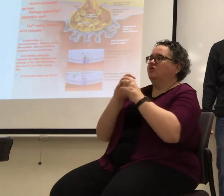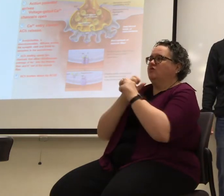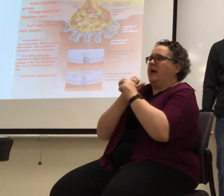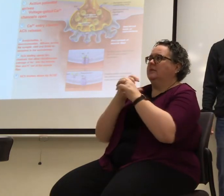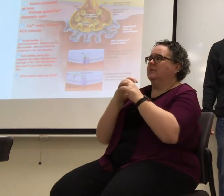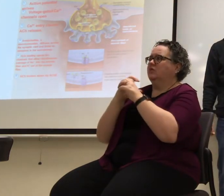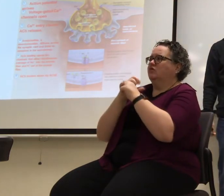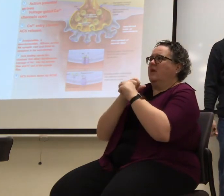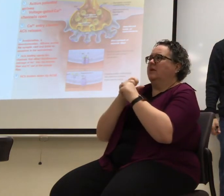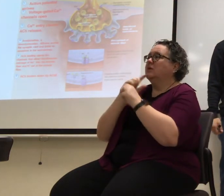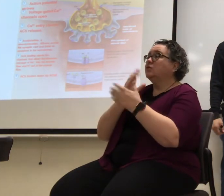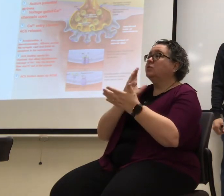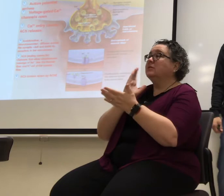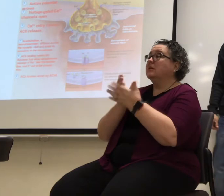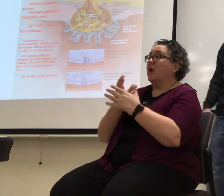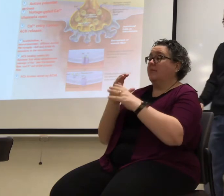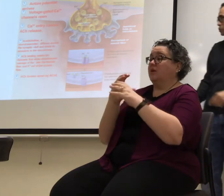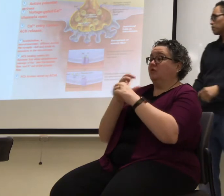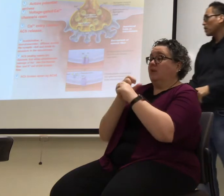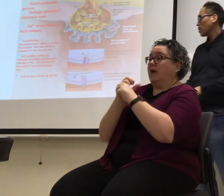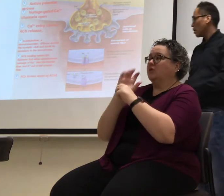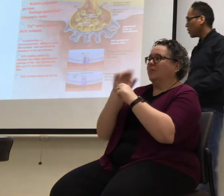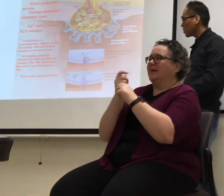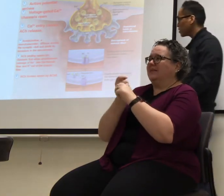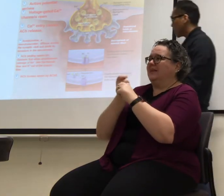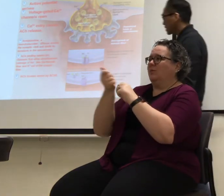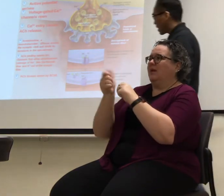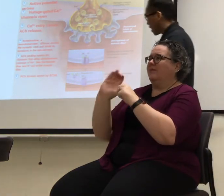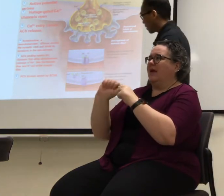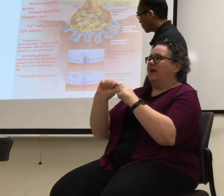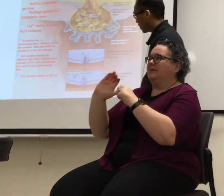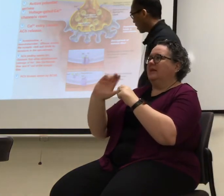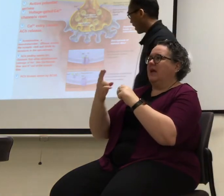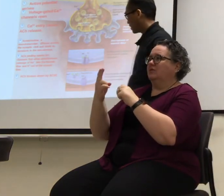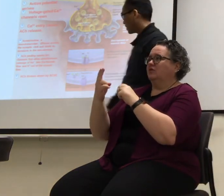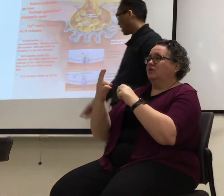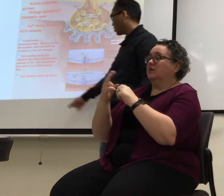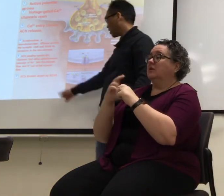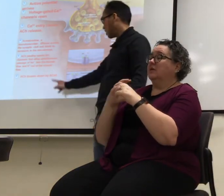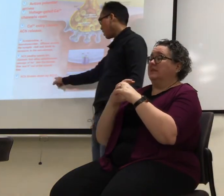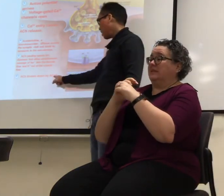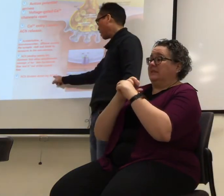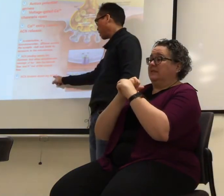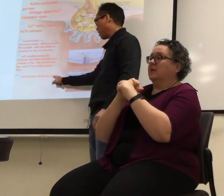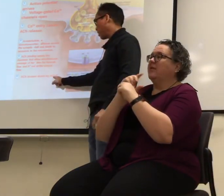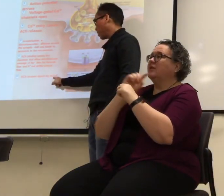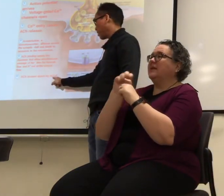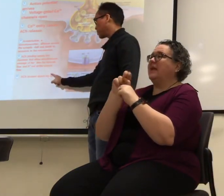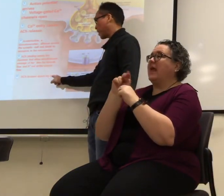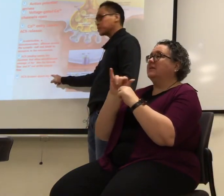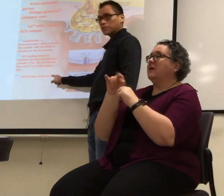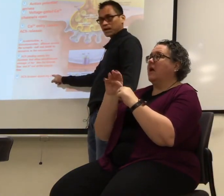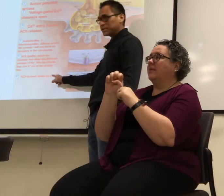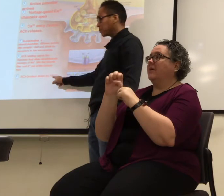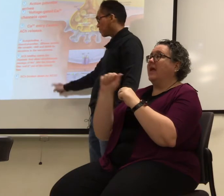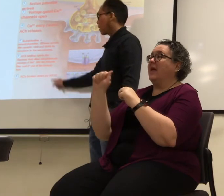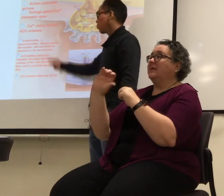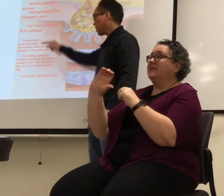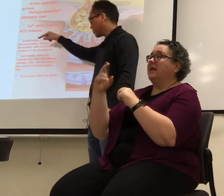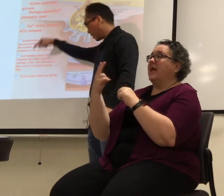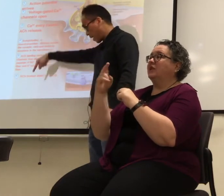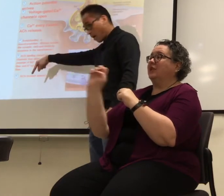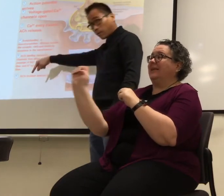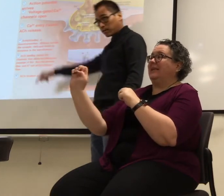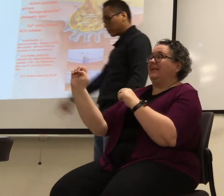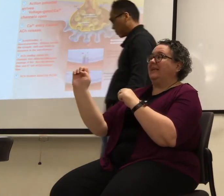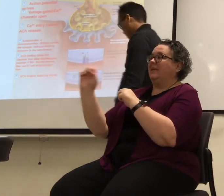the muscle from contracting, you have to get rid of the ACH. And there is an enzyme, ACHE. It's an esterase that